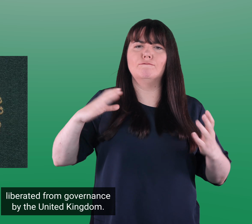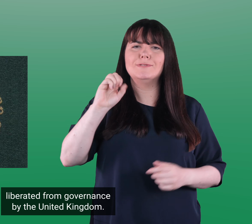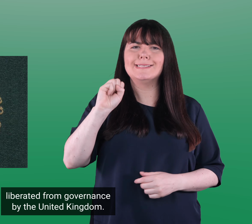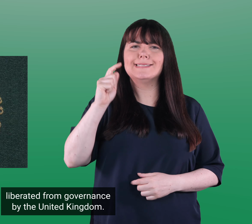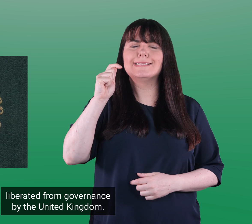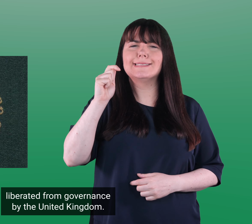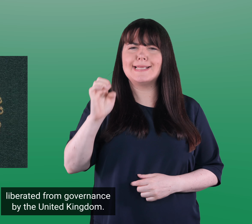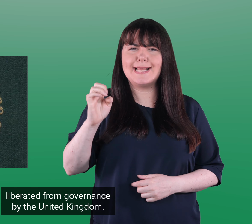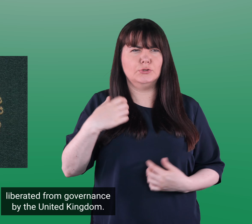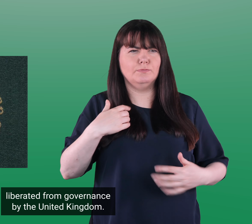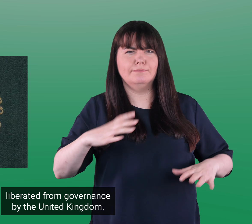United Kingdom.